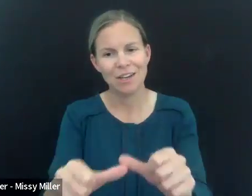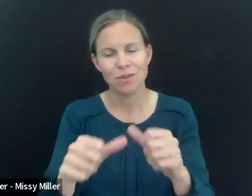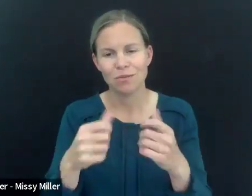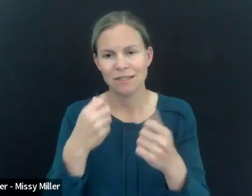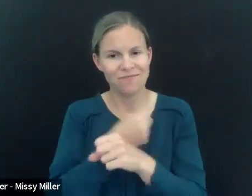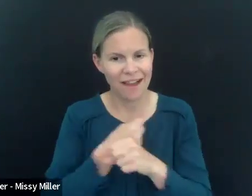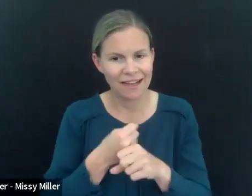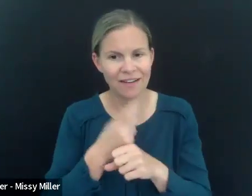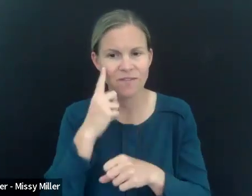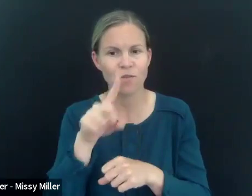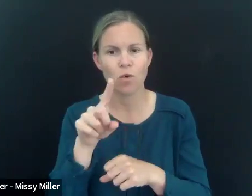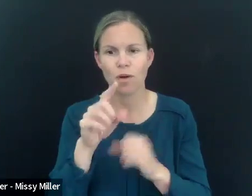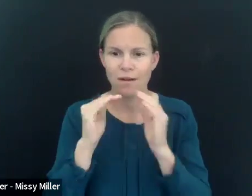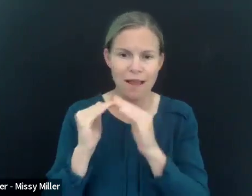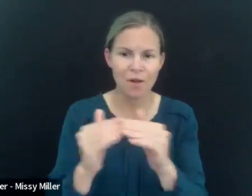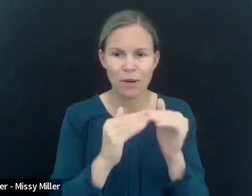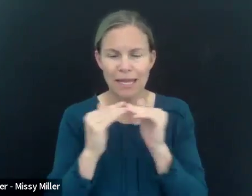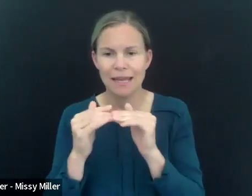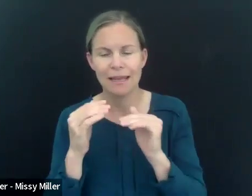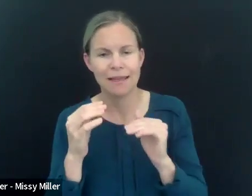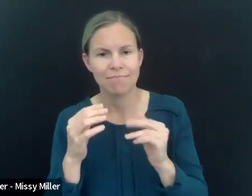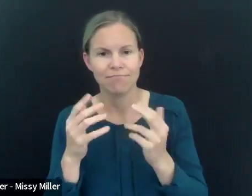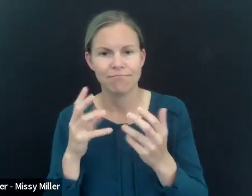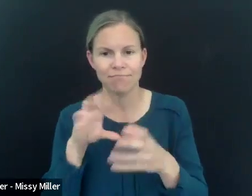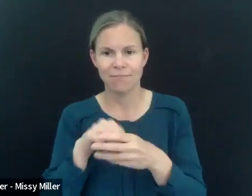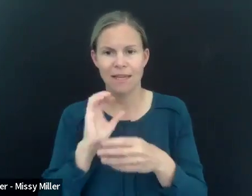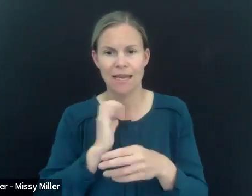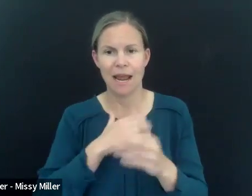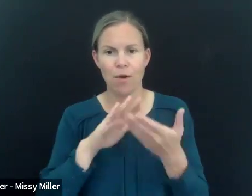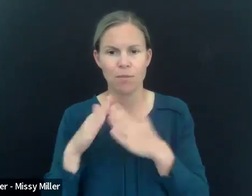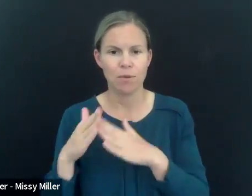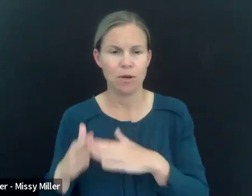and birth equity in our communities. Thank you all.